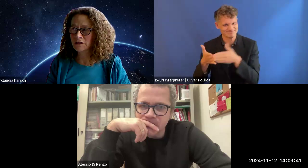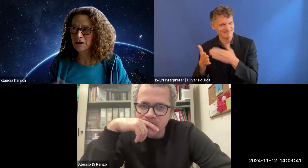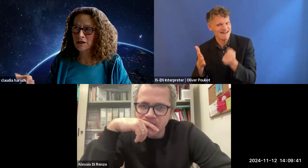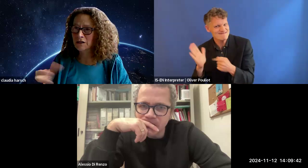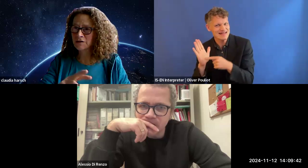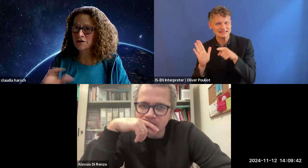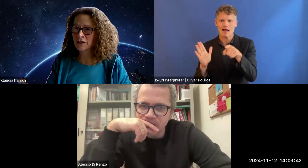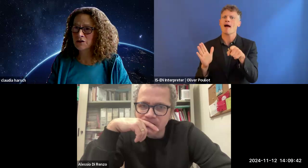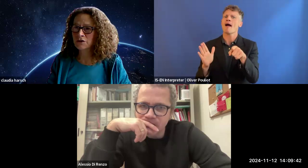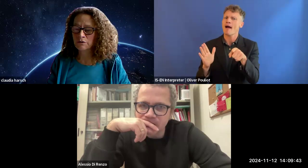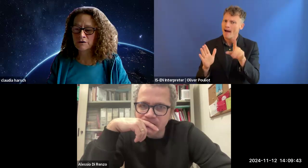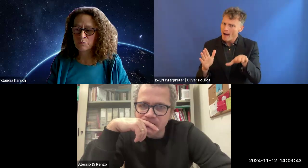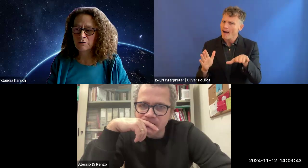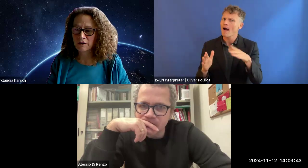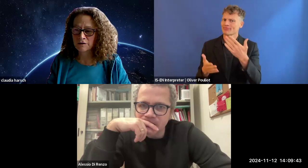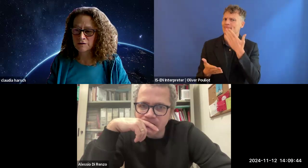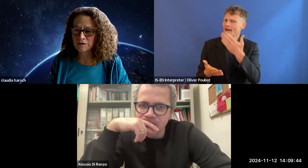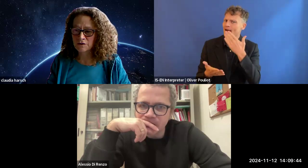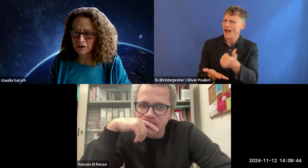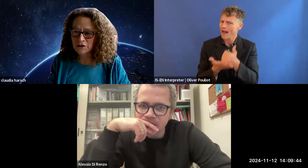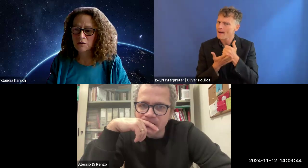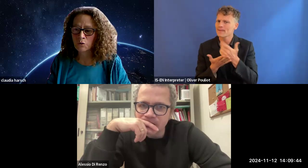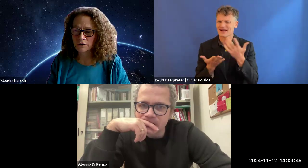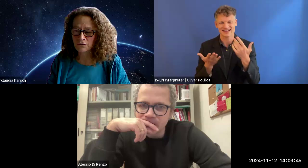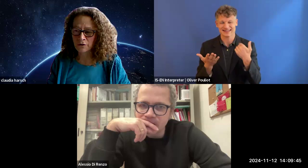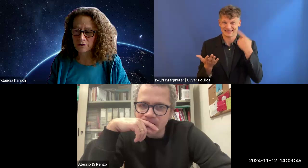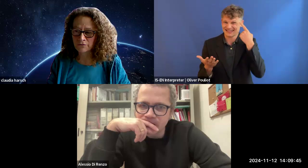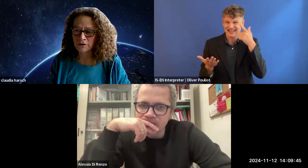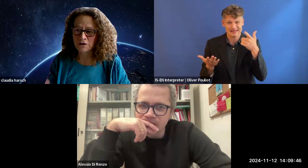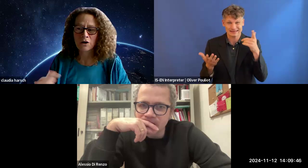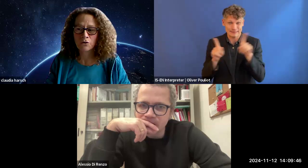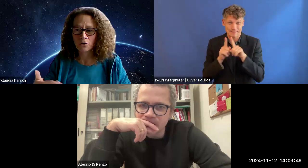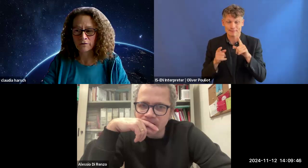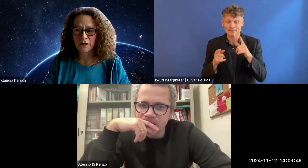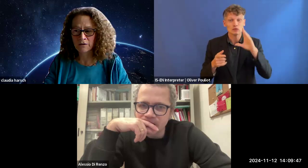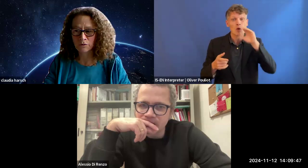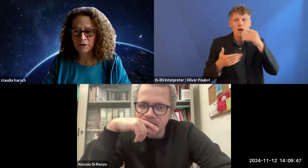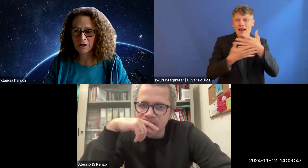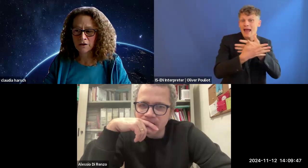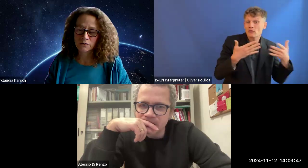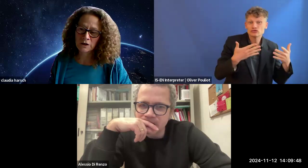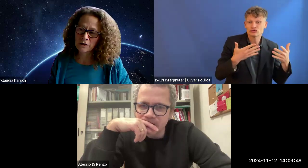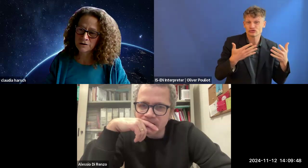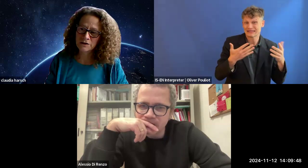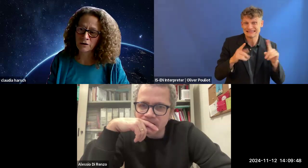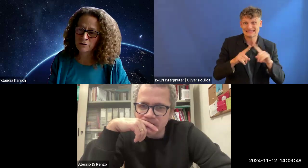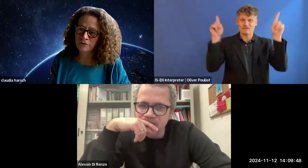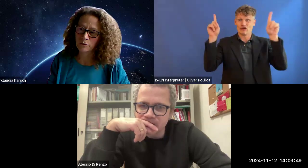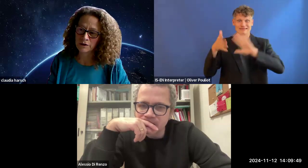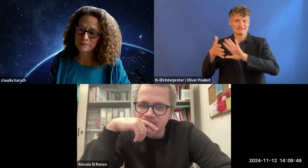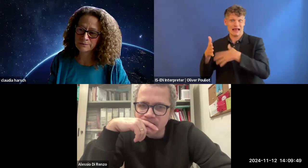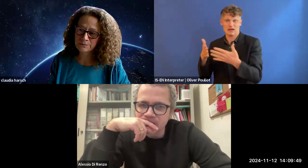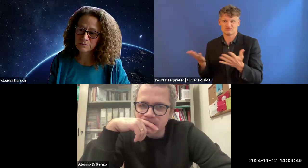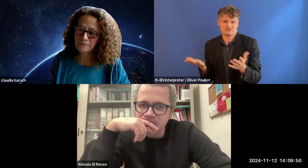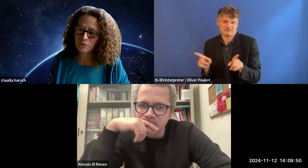means exchanging your experiences, exchanging what you found difficult and how you overcame it so that others can learn